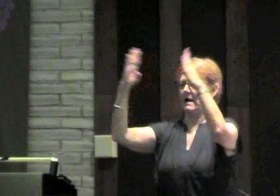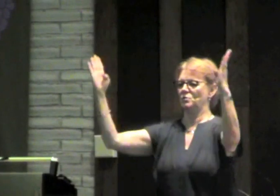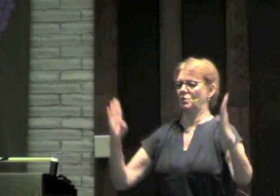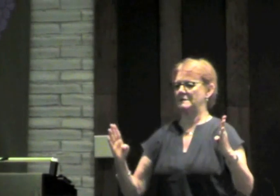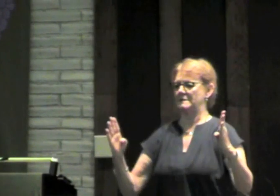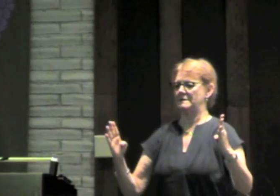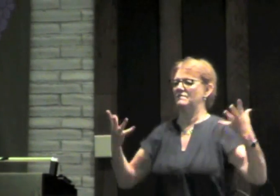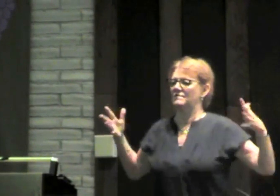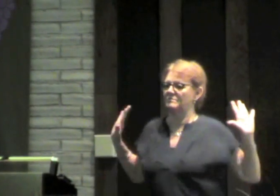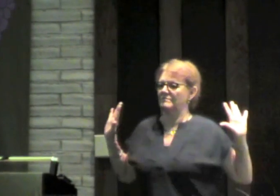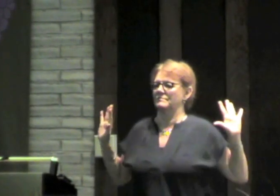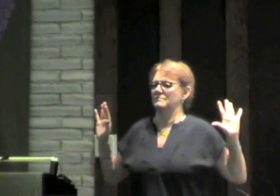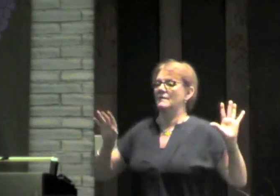boxes, is what they call them, box houses.